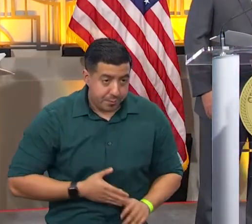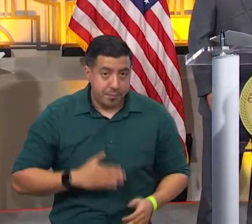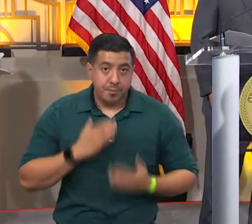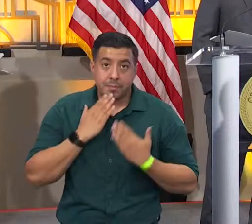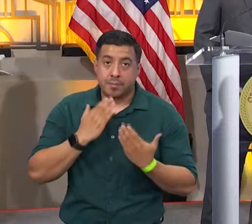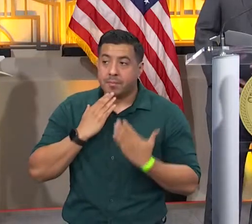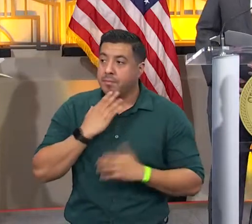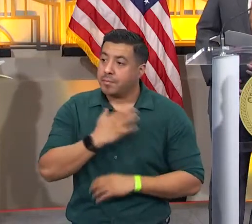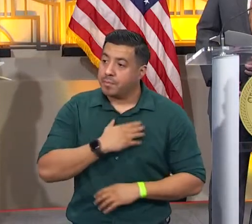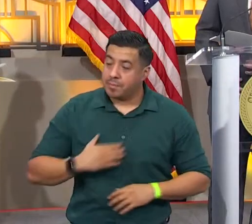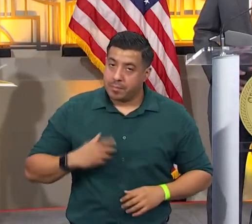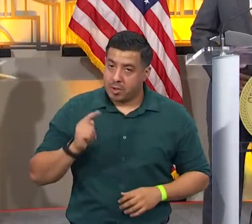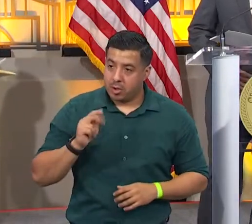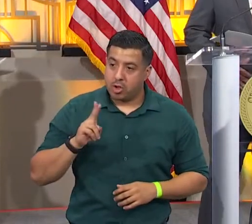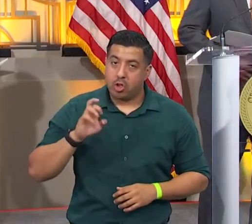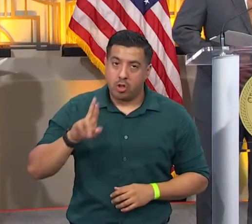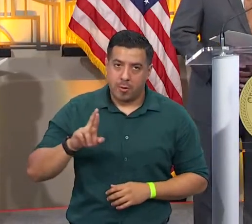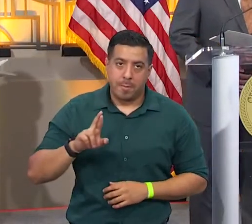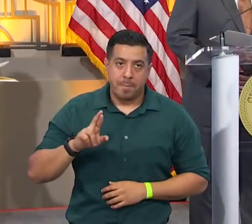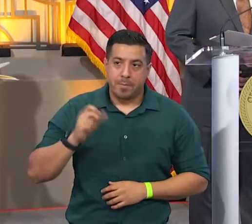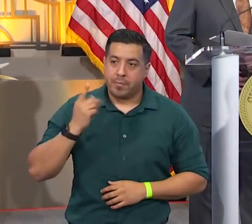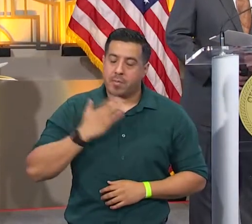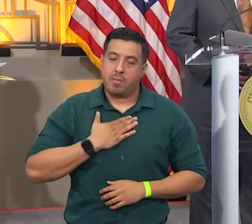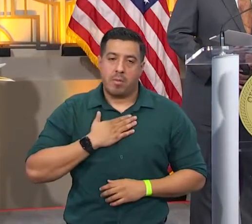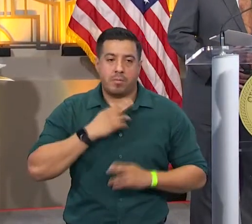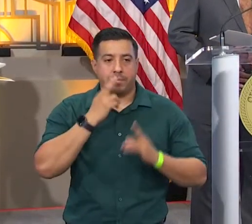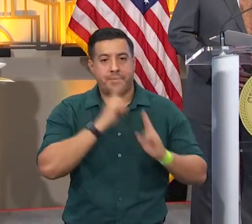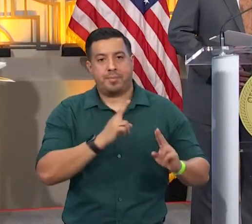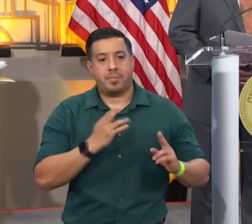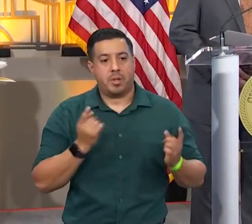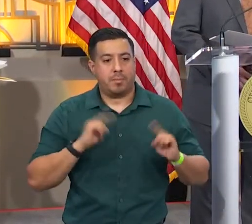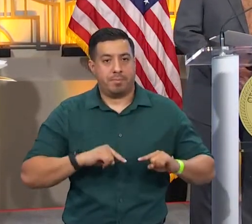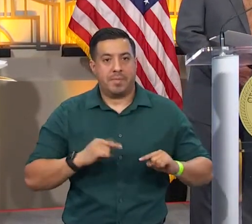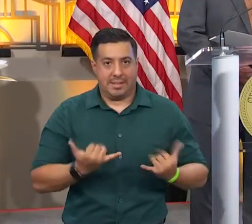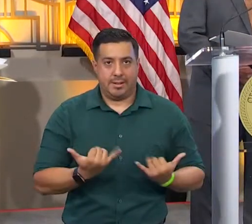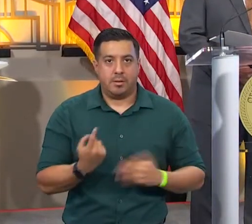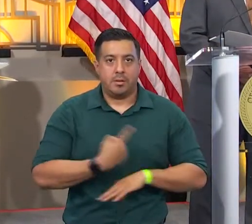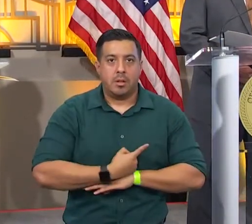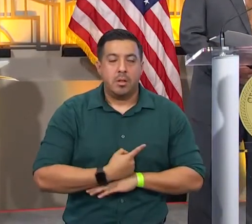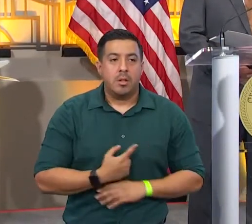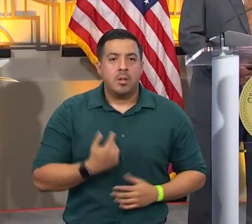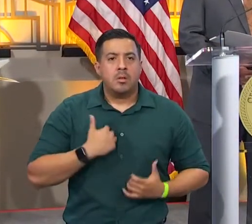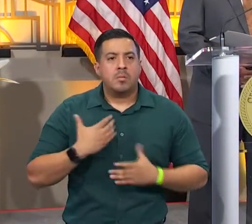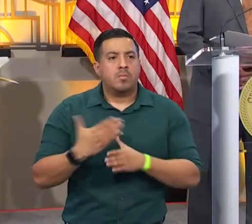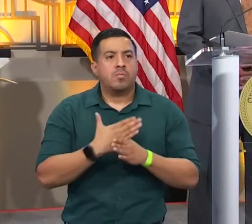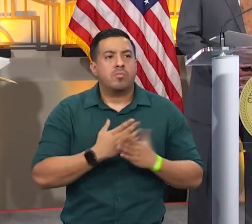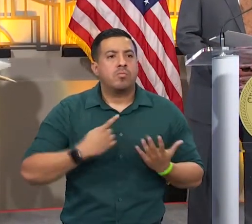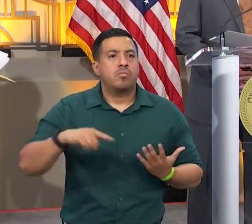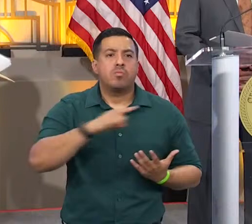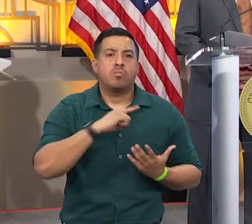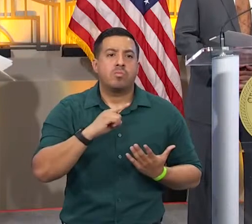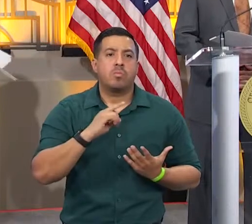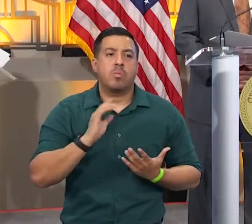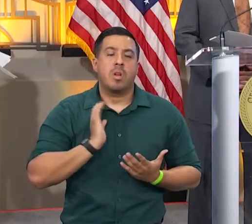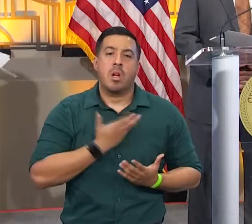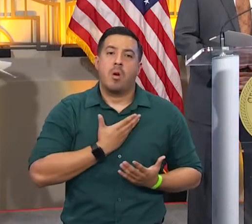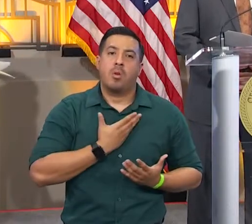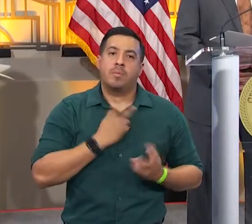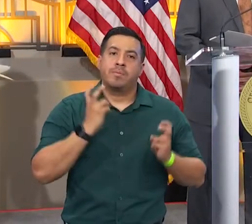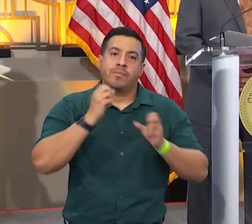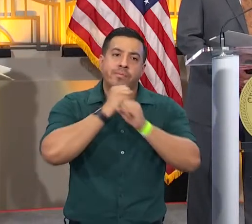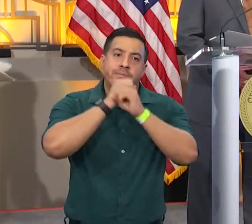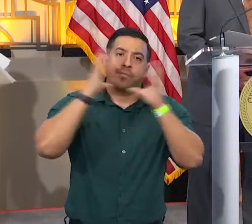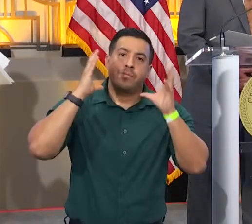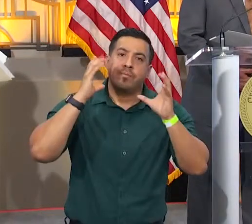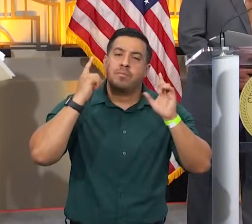Thank you, Mayor Turner, very much. It's my honor to be here today to share with you guys our dream